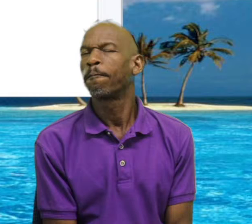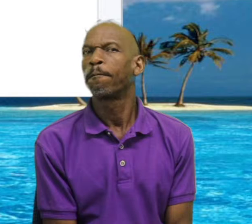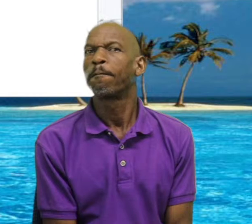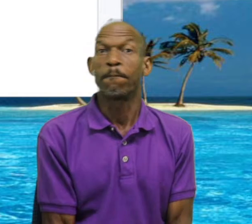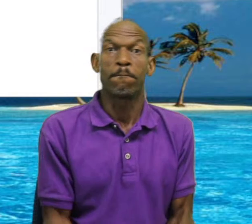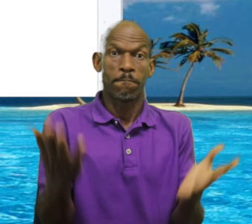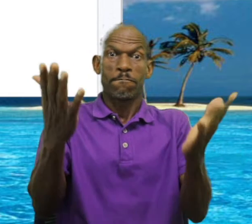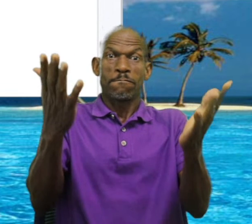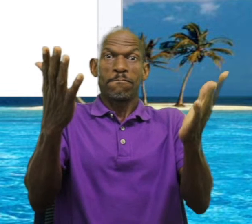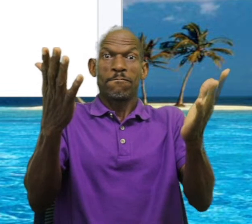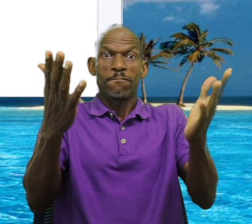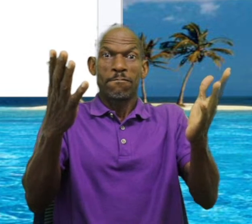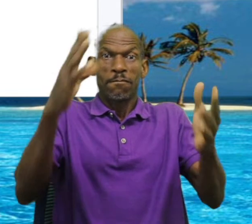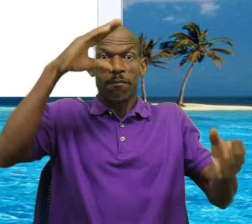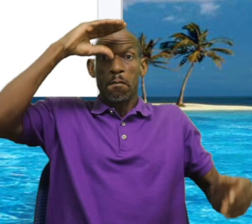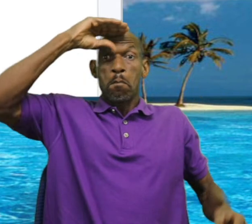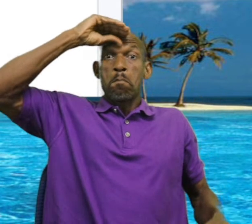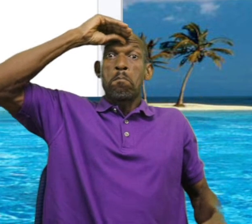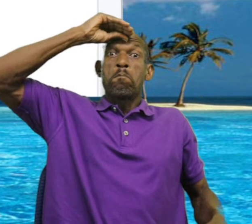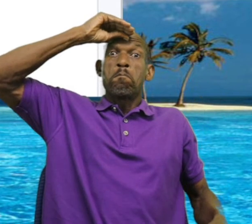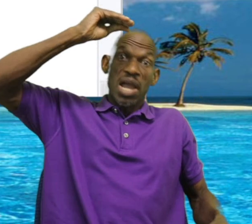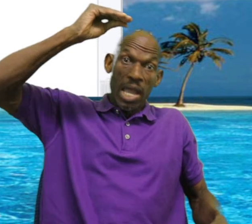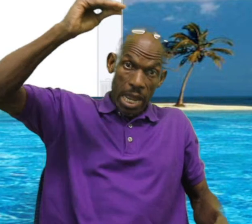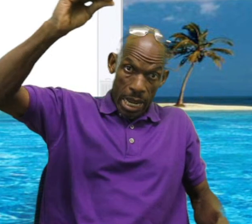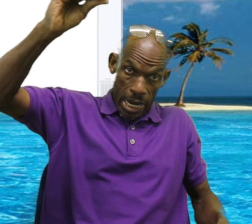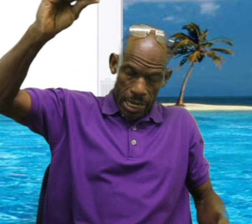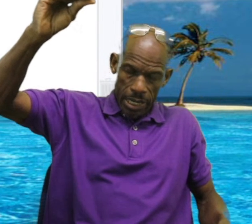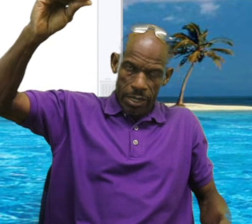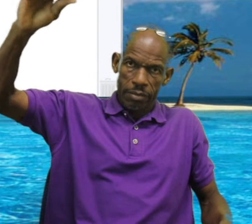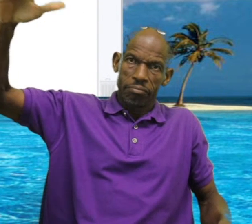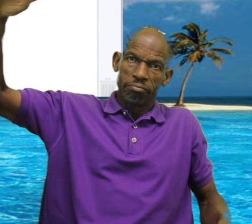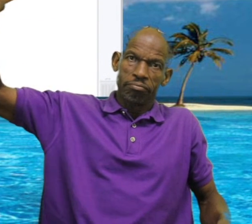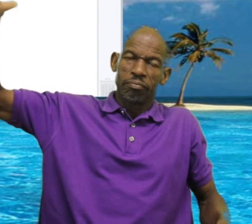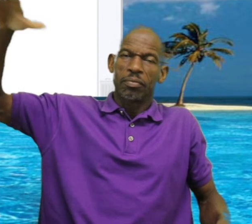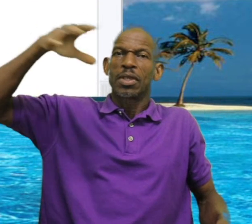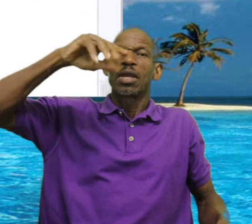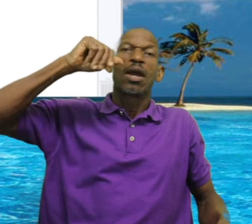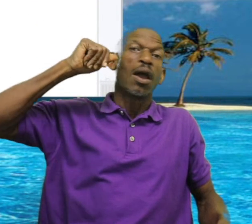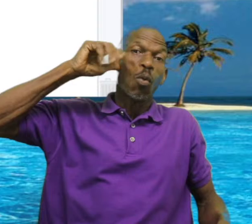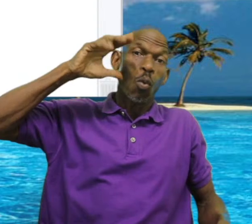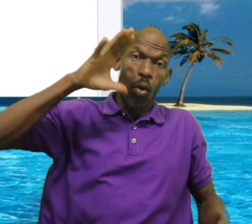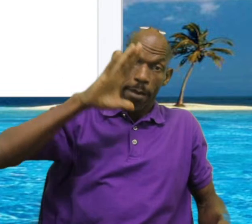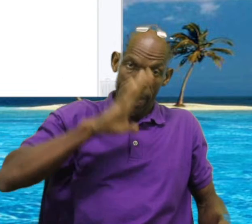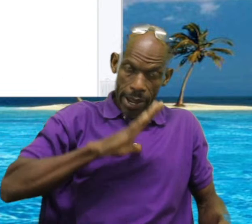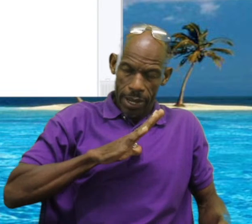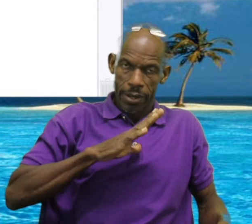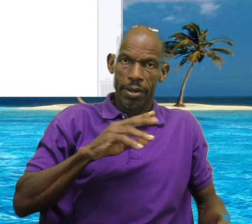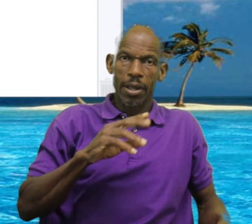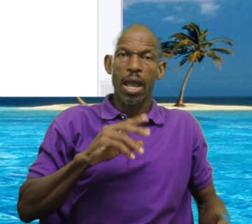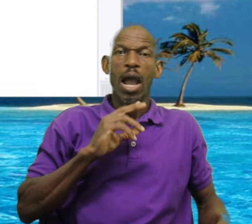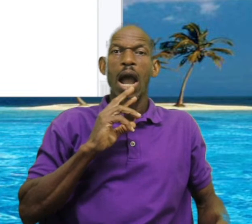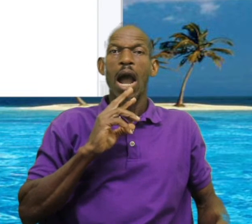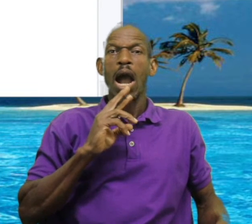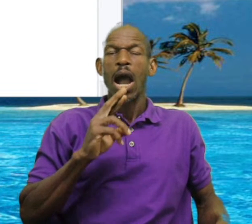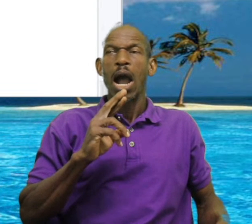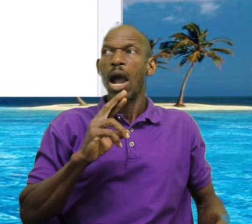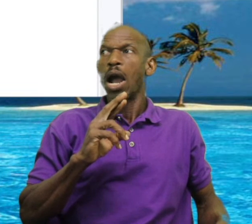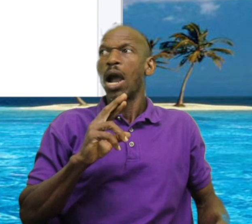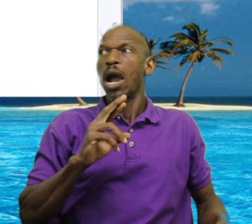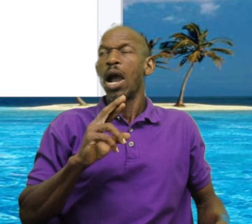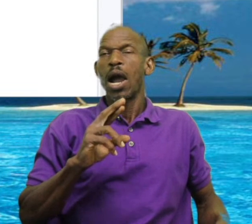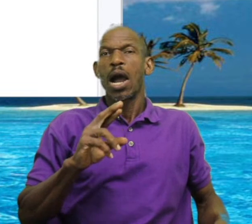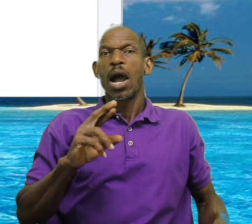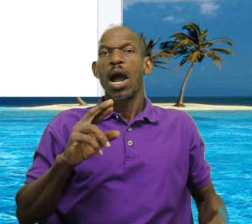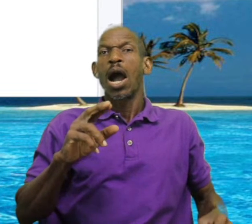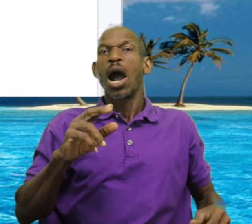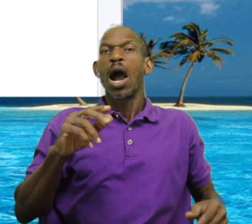All right, so the sentence is men, women are allowed to